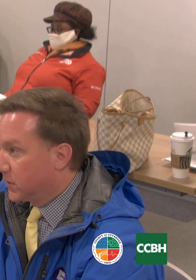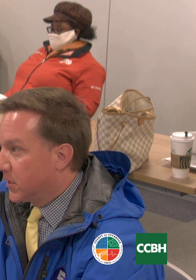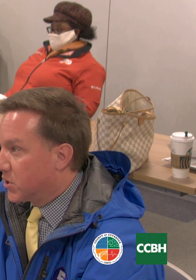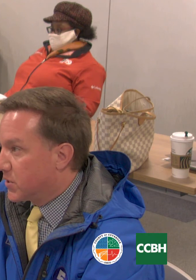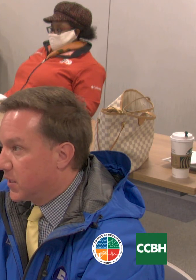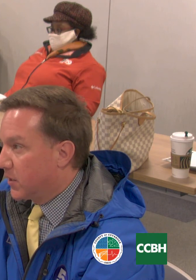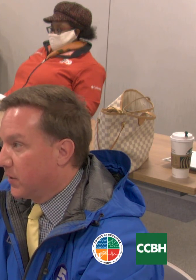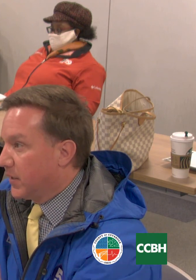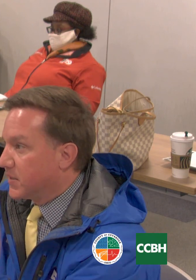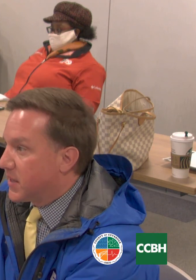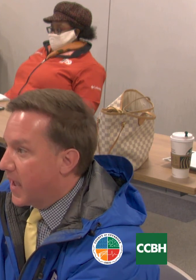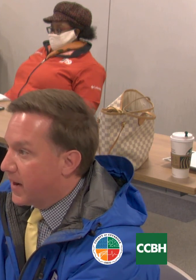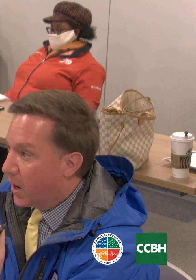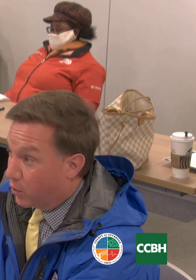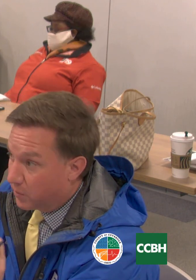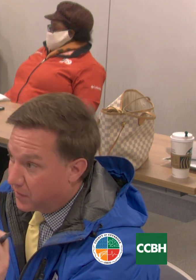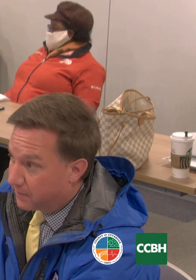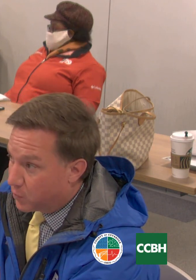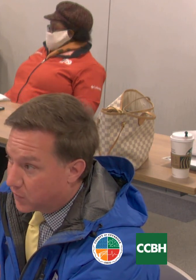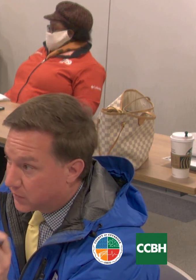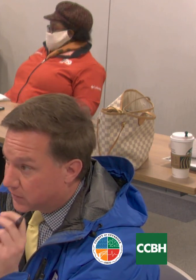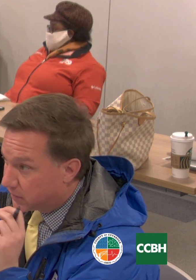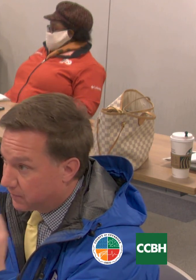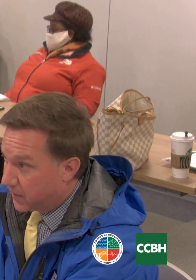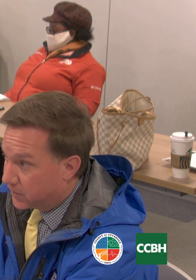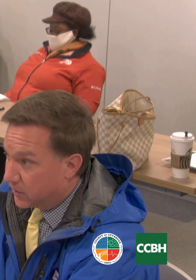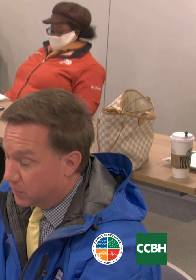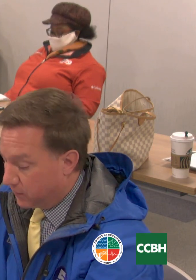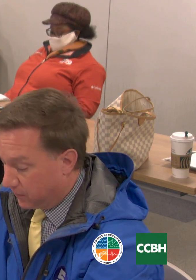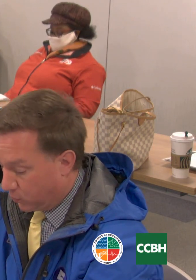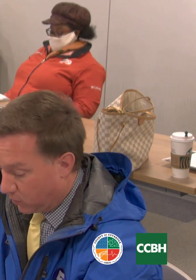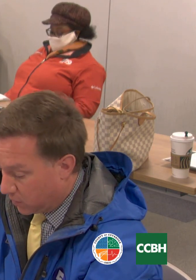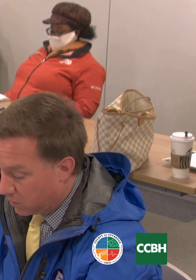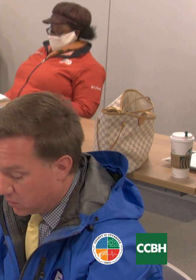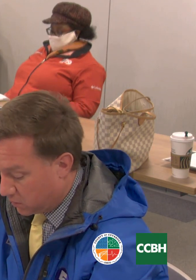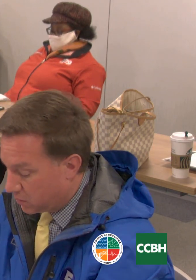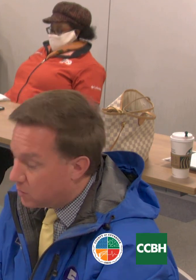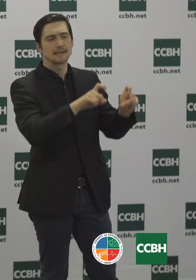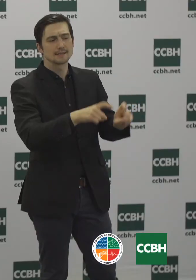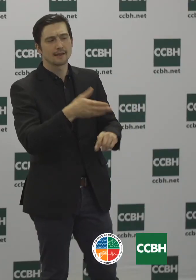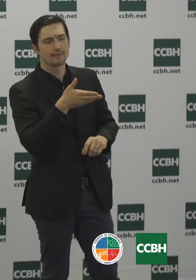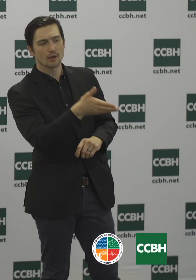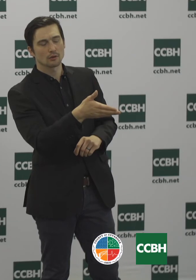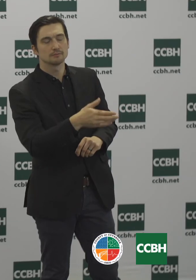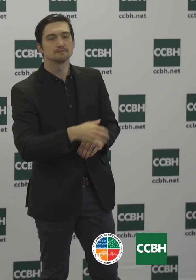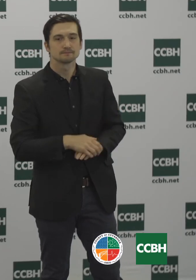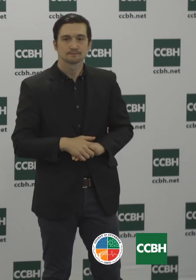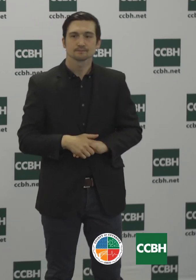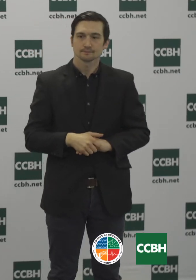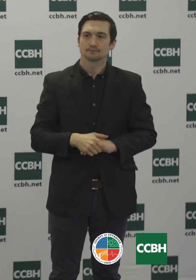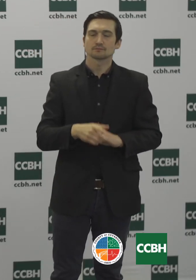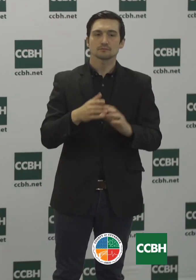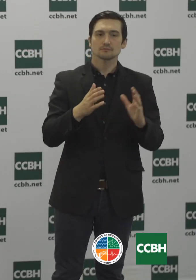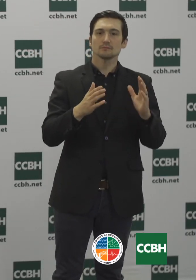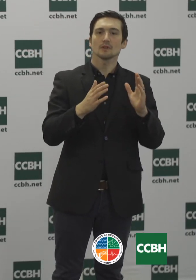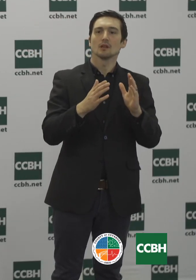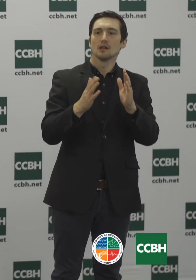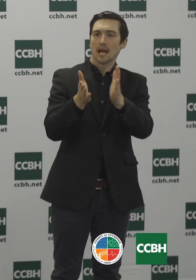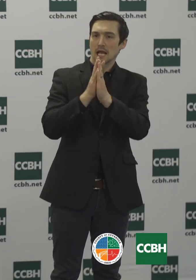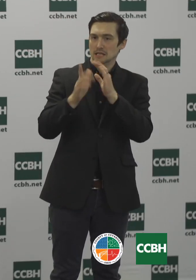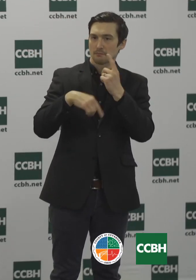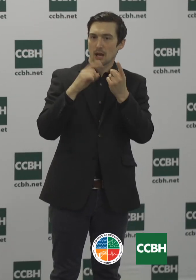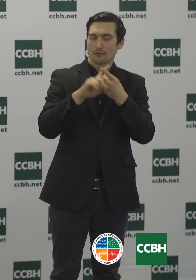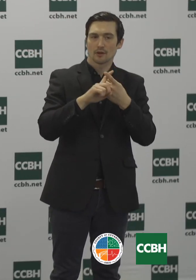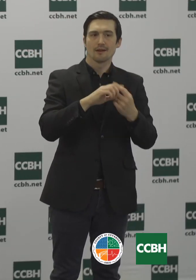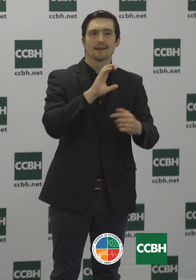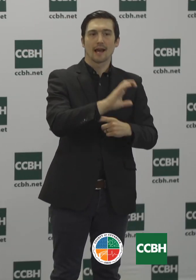Juvenile Detention Center, and is that now going to be a focus of testing moving forward? The question is about cases that have been confirmed in the